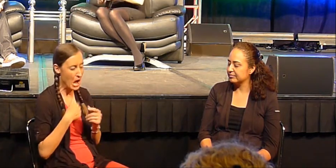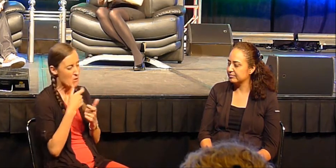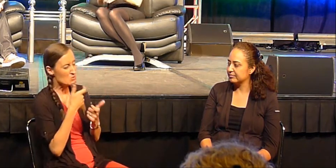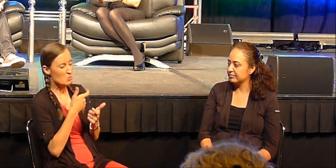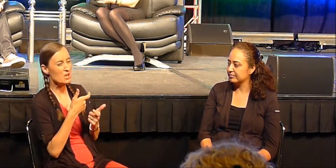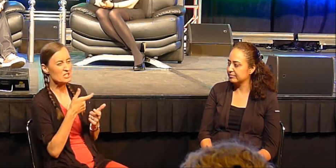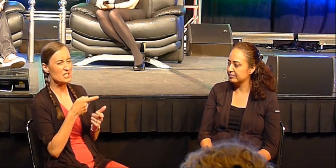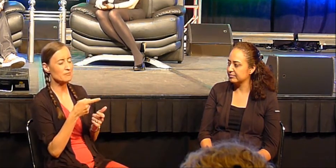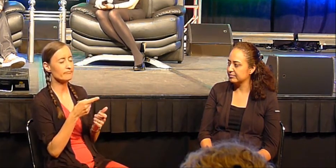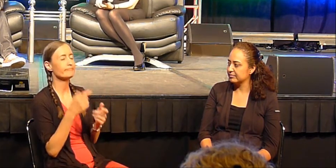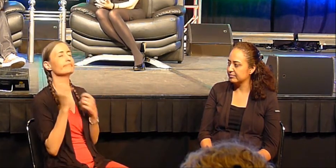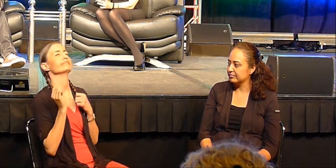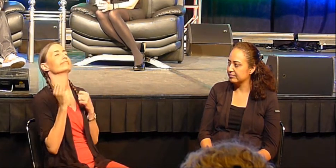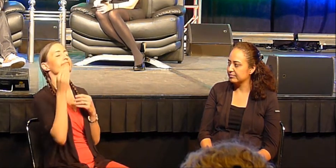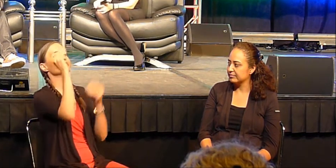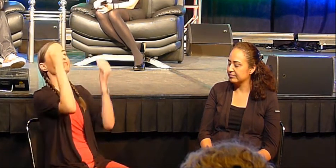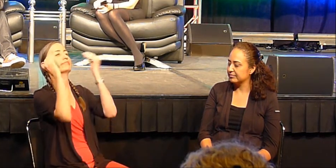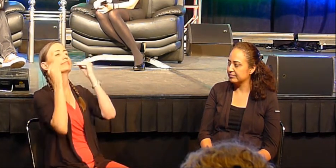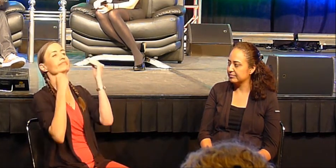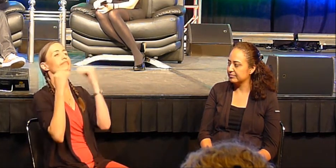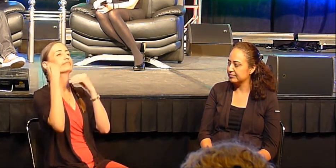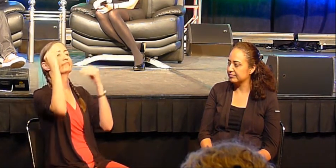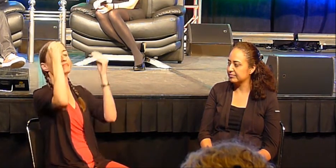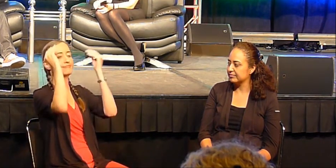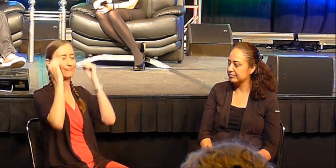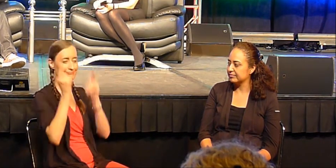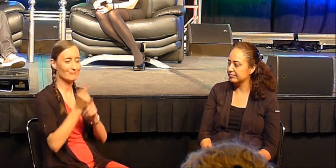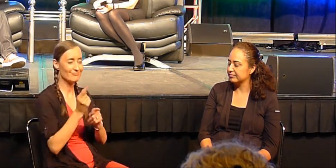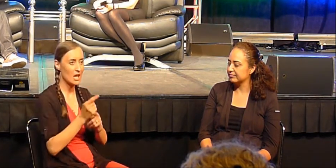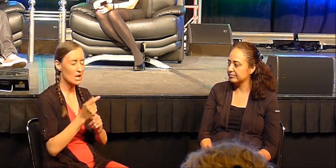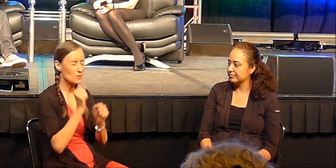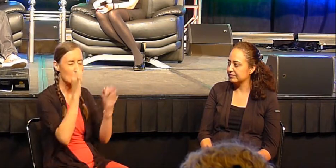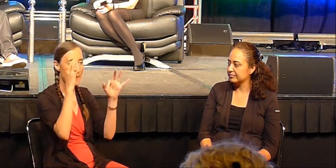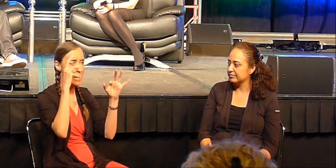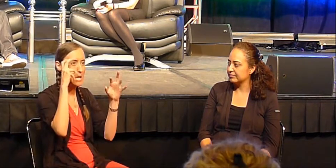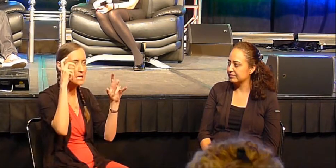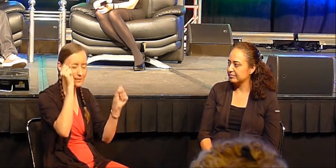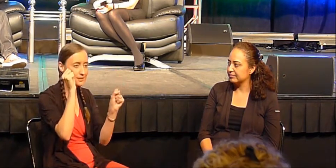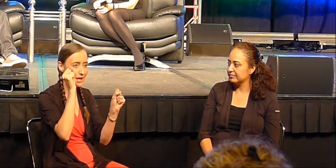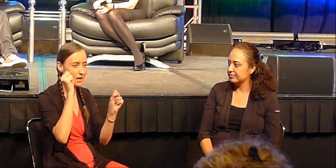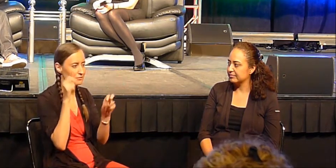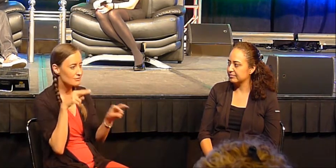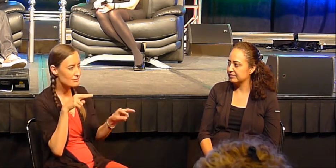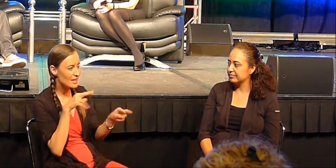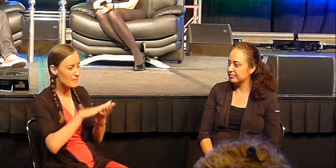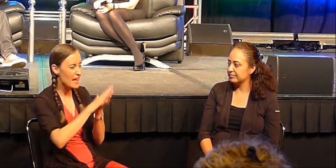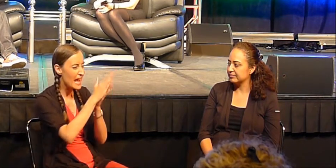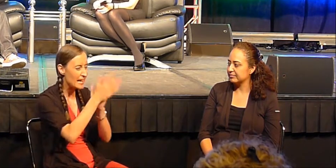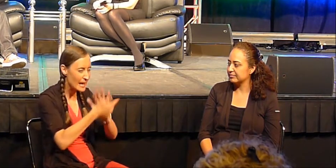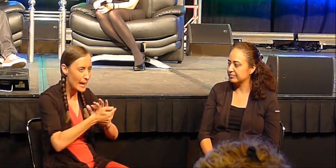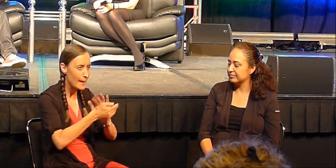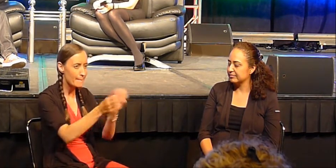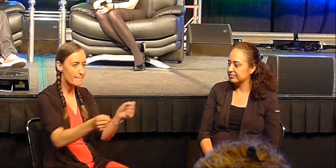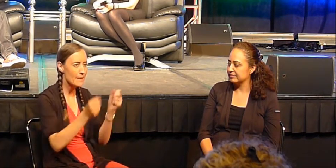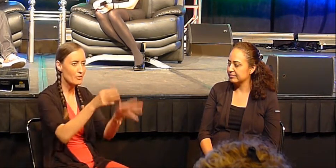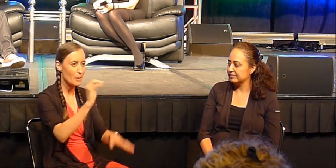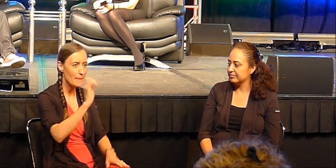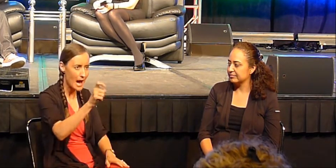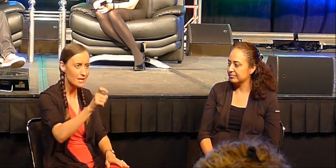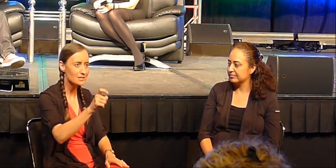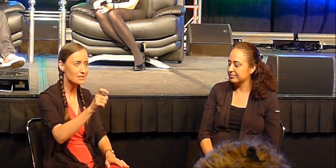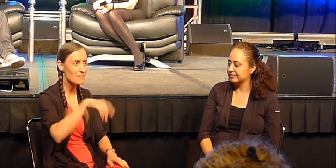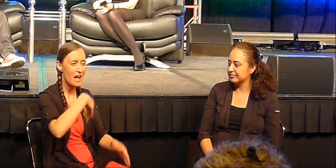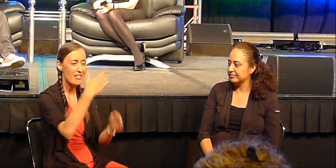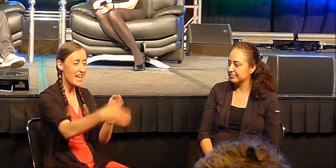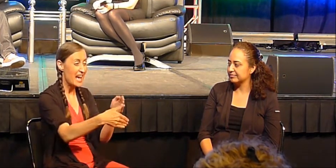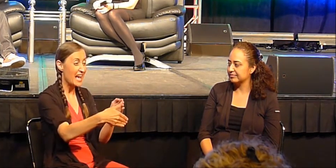in the makeup trailer, and it was amazing how he became Miracle Max. He totally became the character. By the